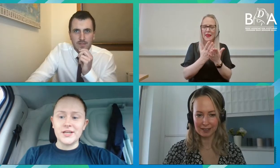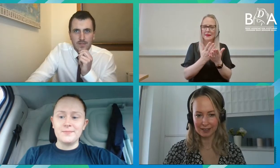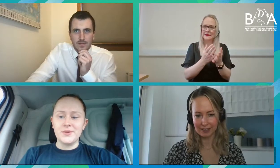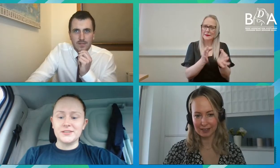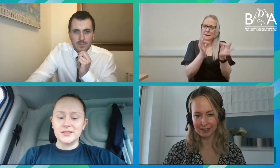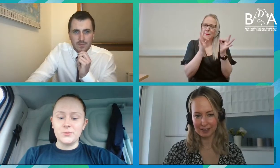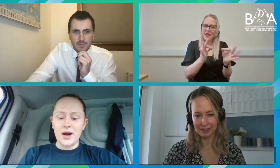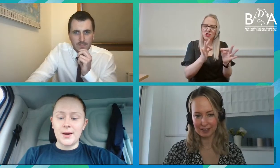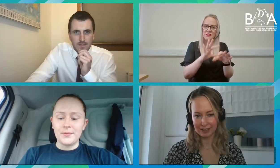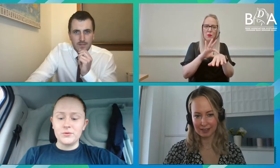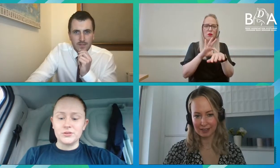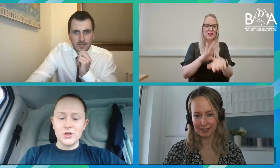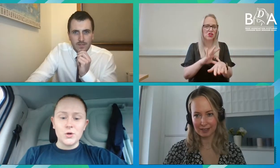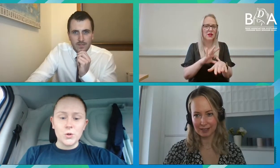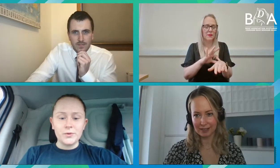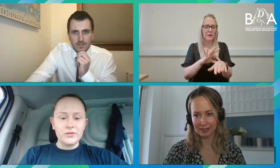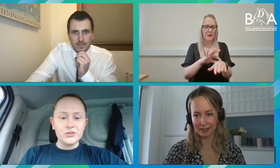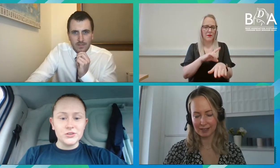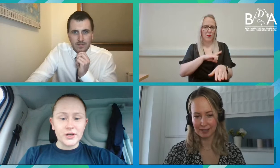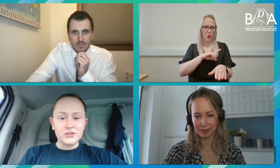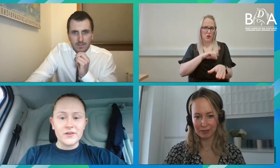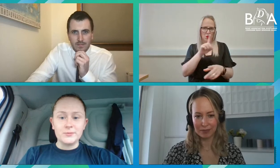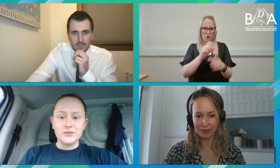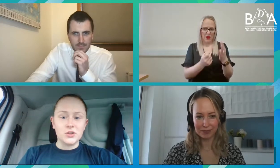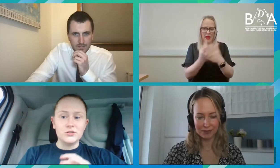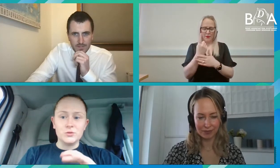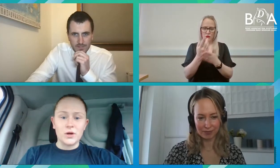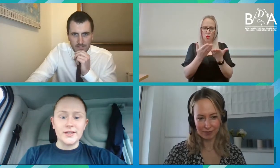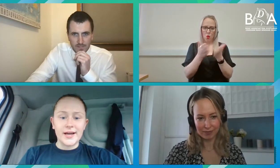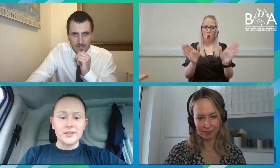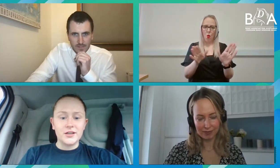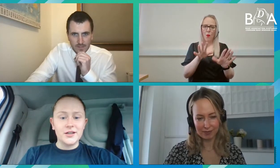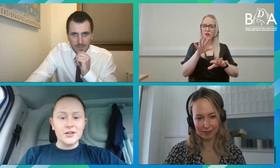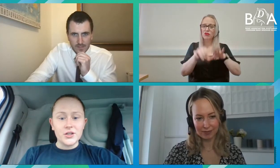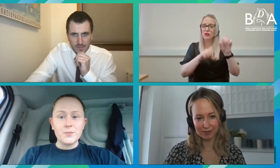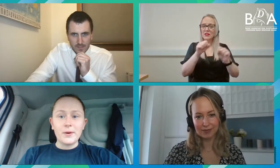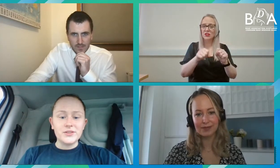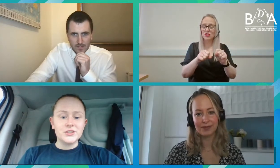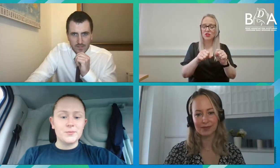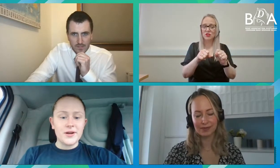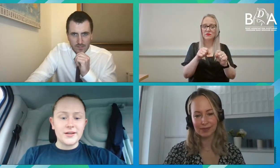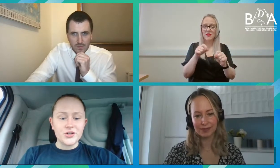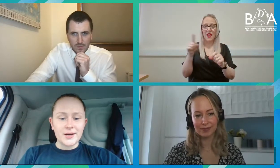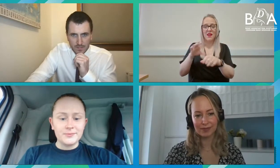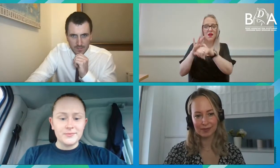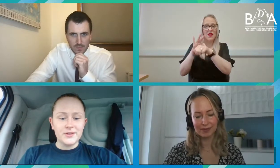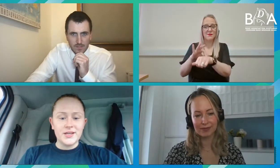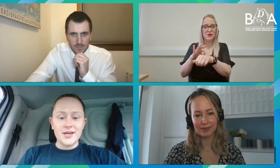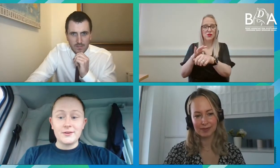well, because basically what happened was Openreach and Skills Development Scotland worked together to build this